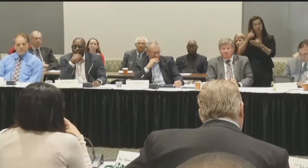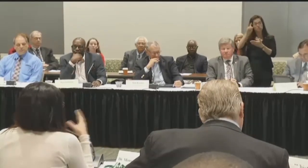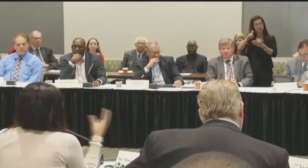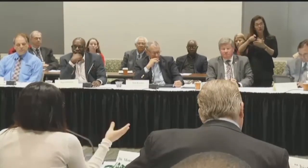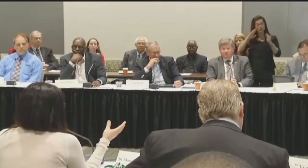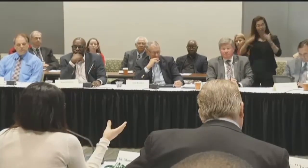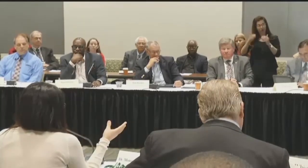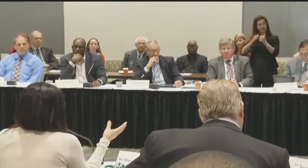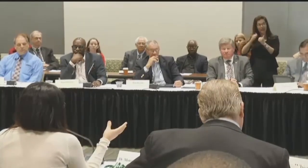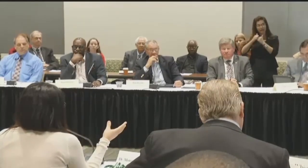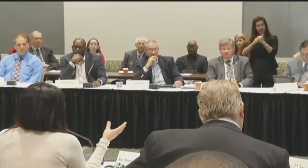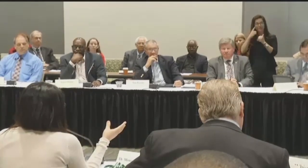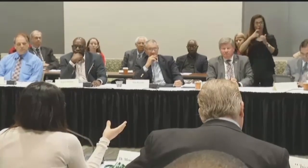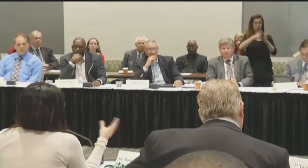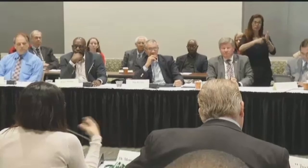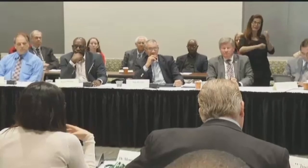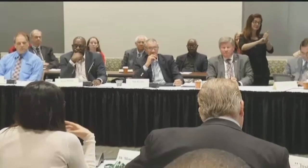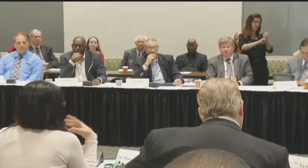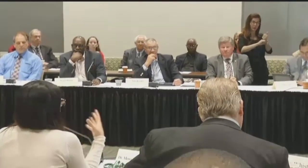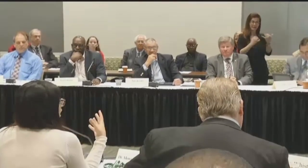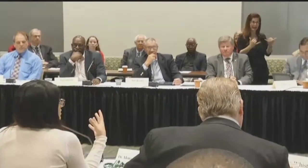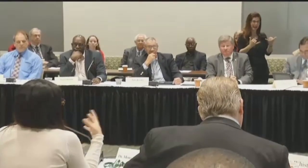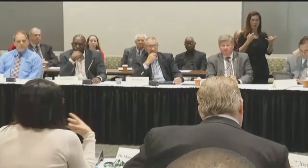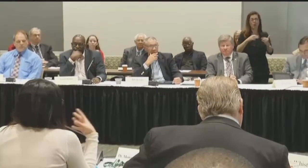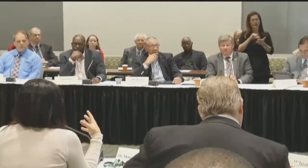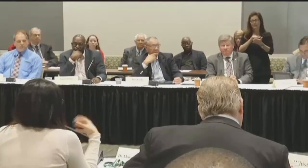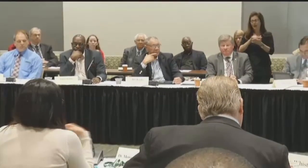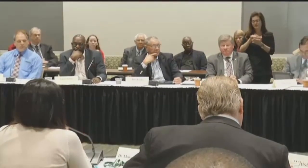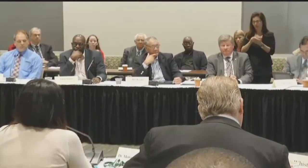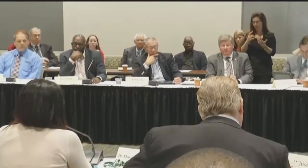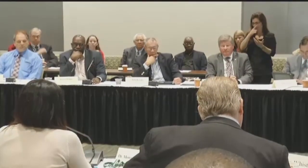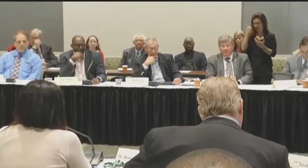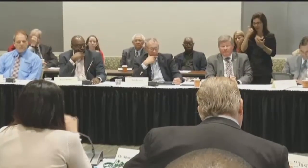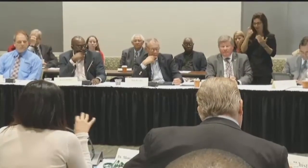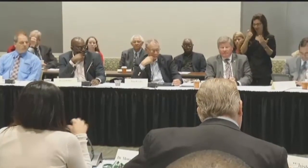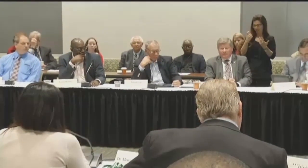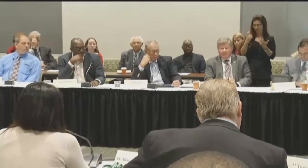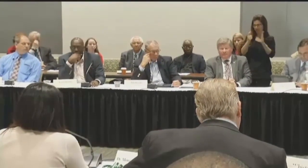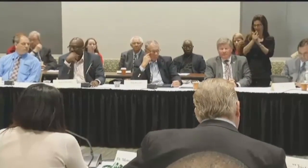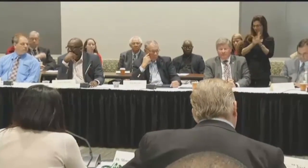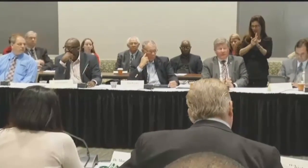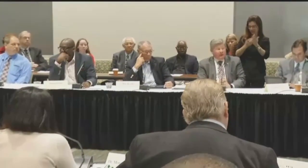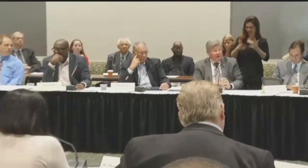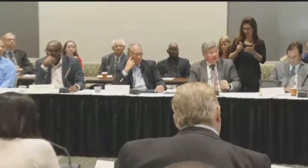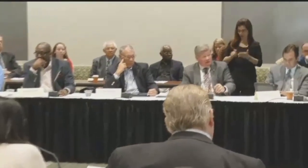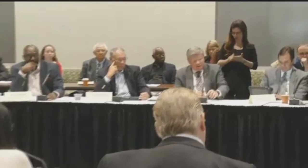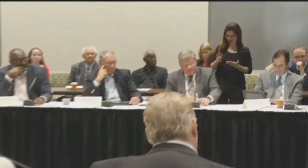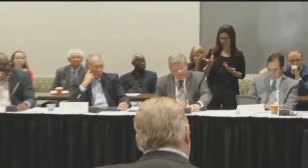infrastructure for rate support at this time, or is that impossible because of the legislation that was written?